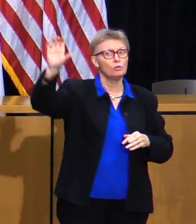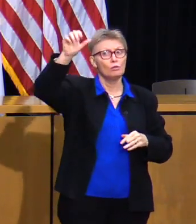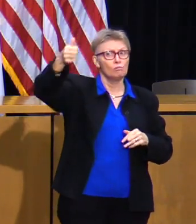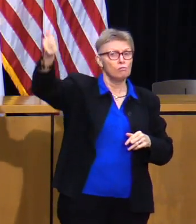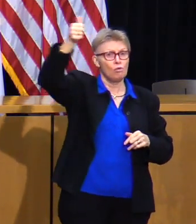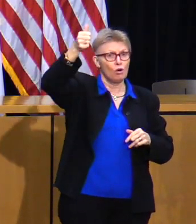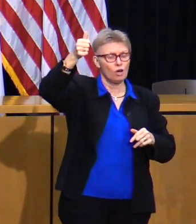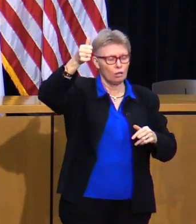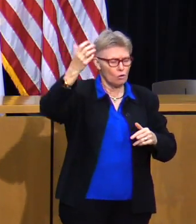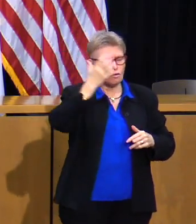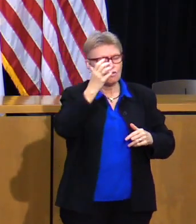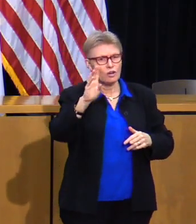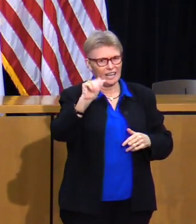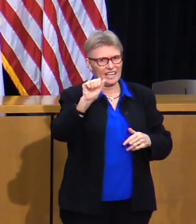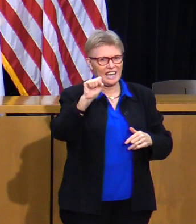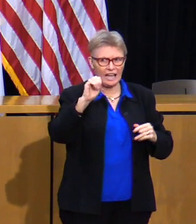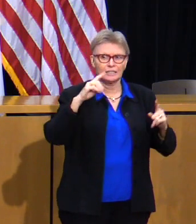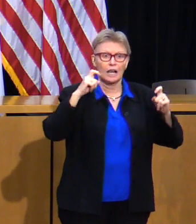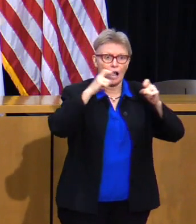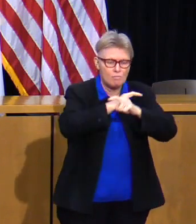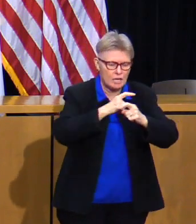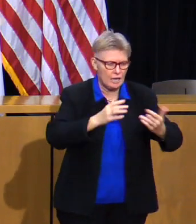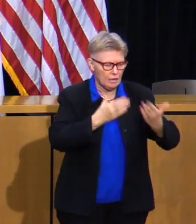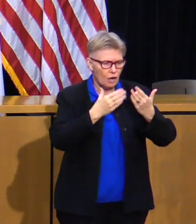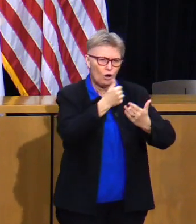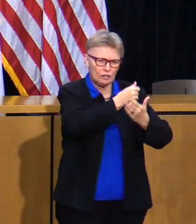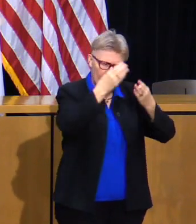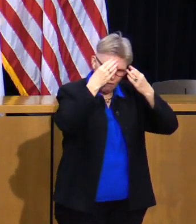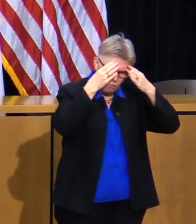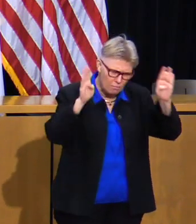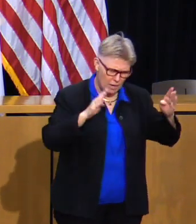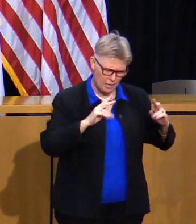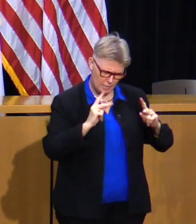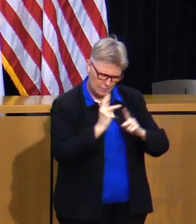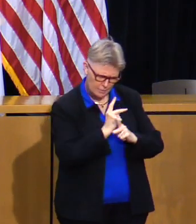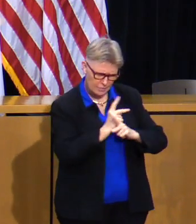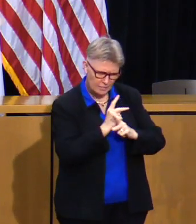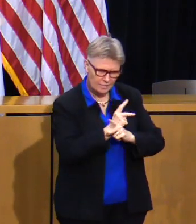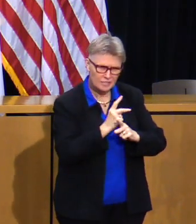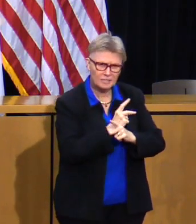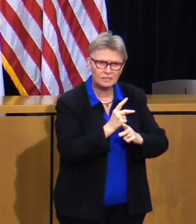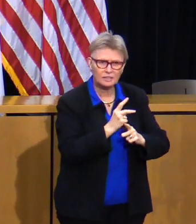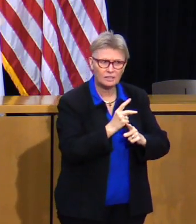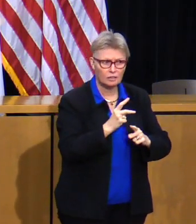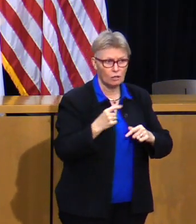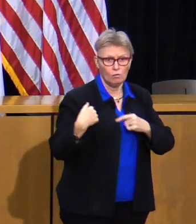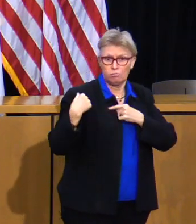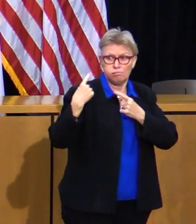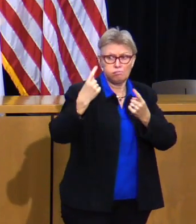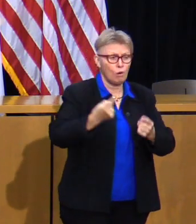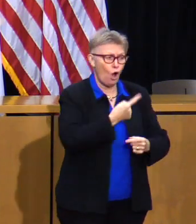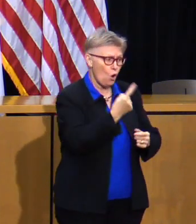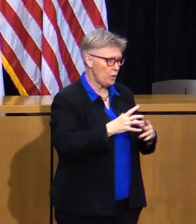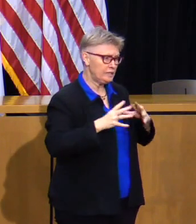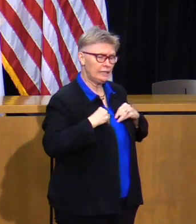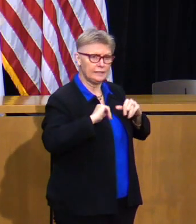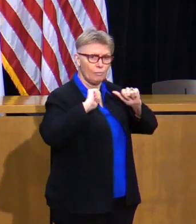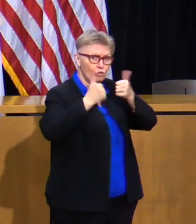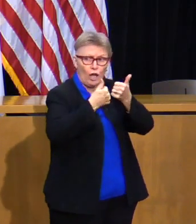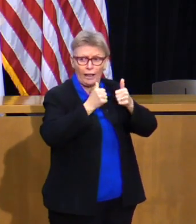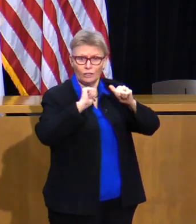She approaches questions with focus and an open mind. She has risen to the challenge before in all that